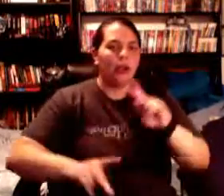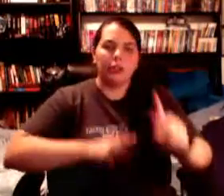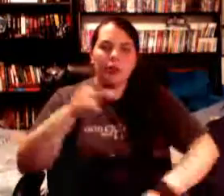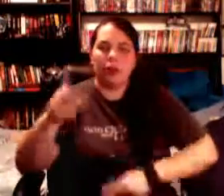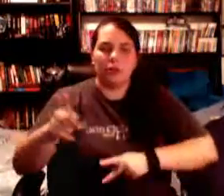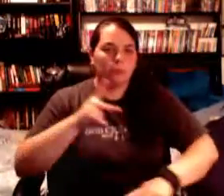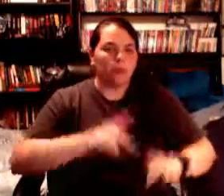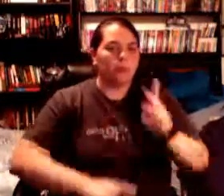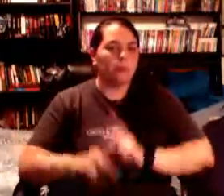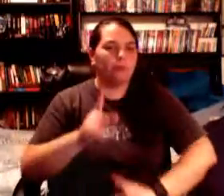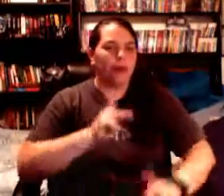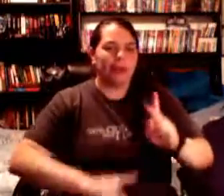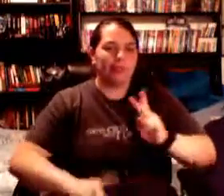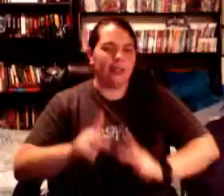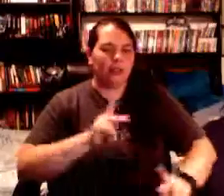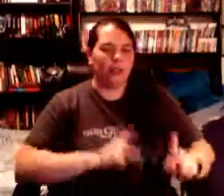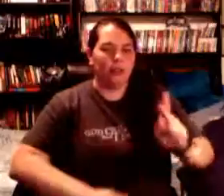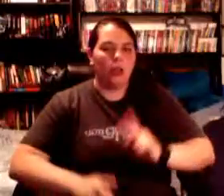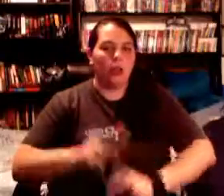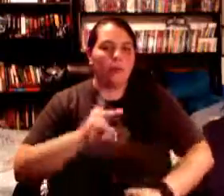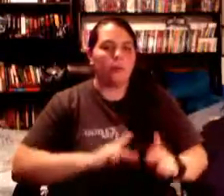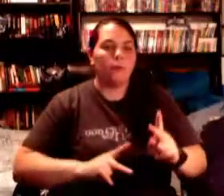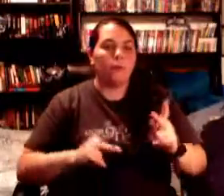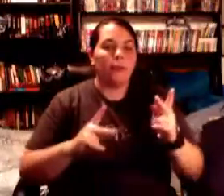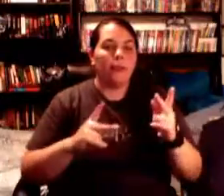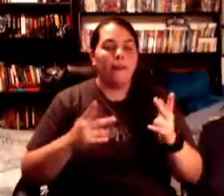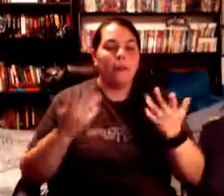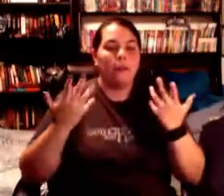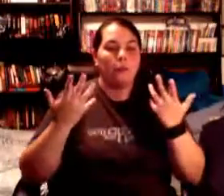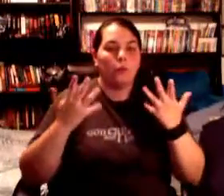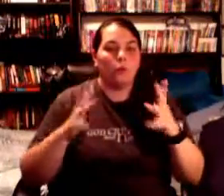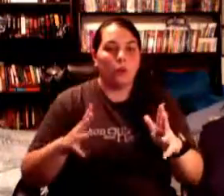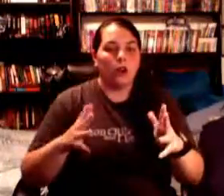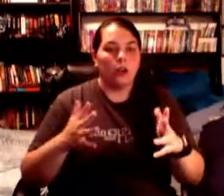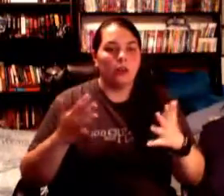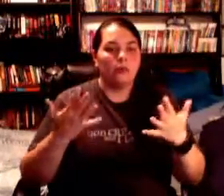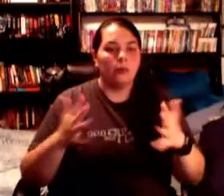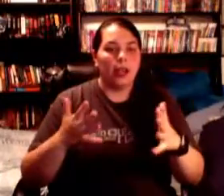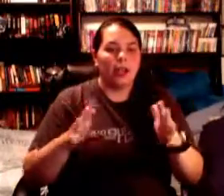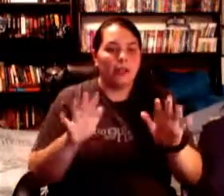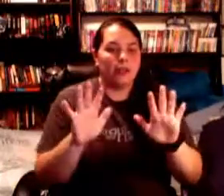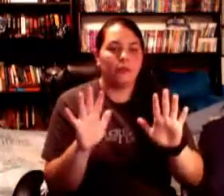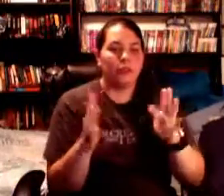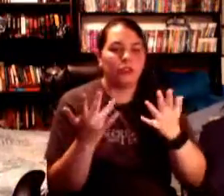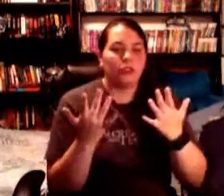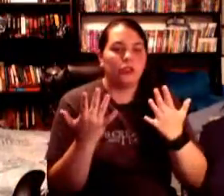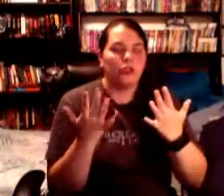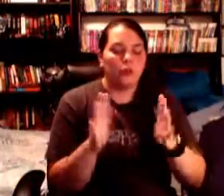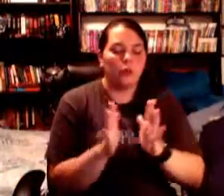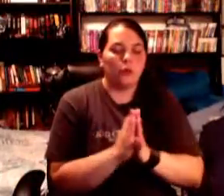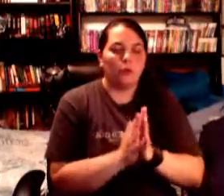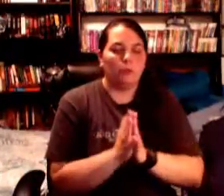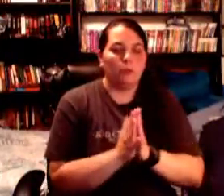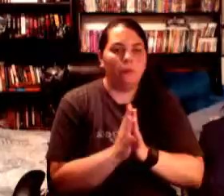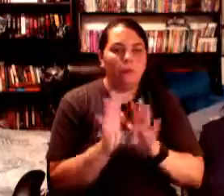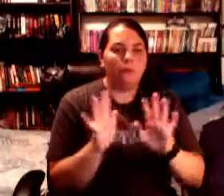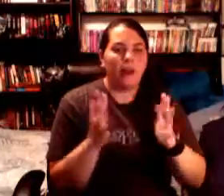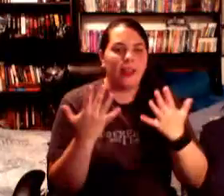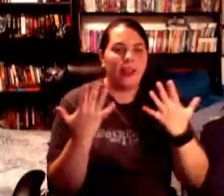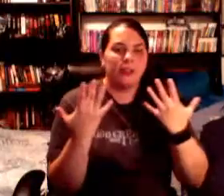you can do out, but back is easier. People, were, and it's time for finish. So 5